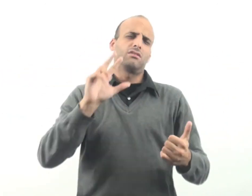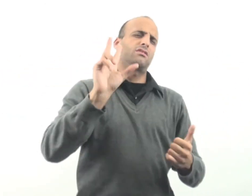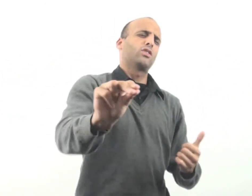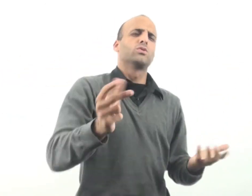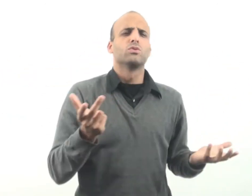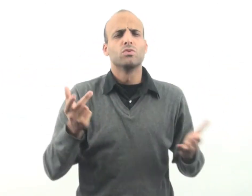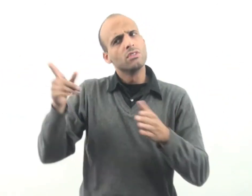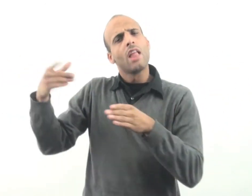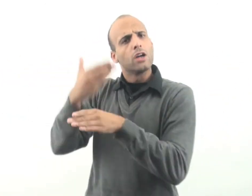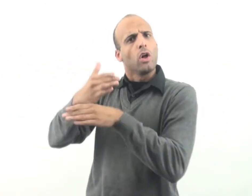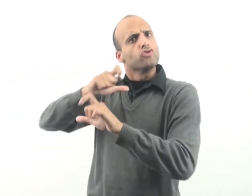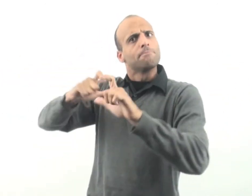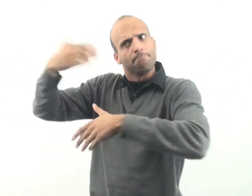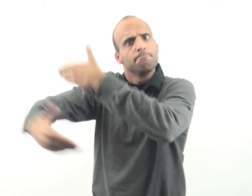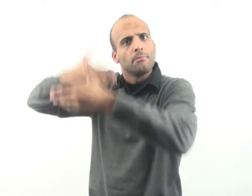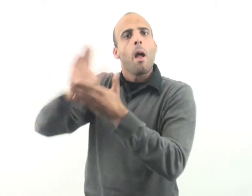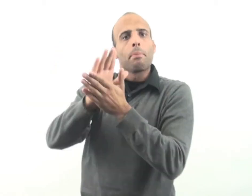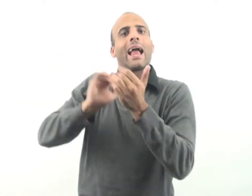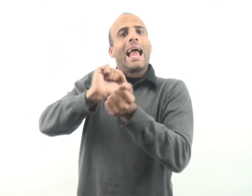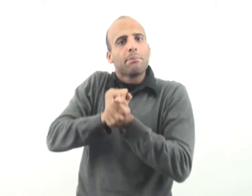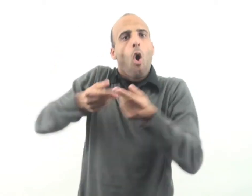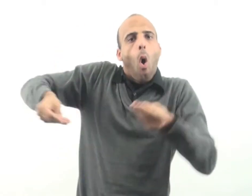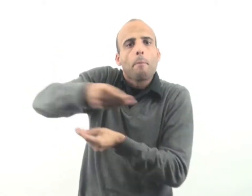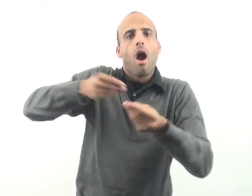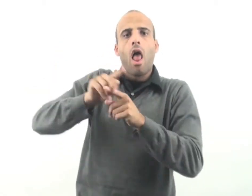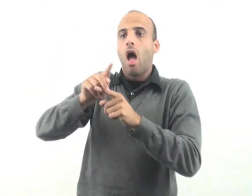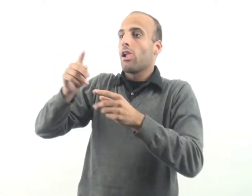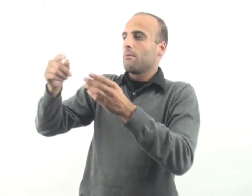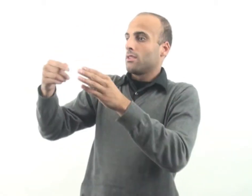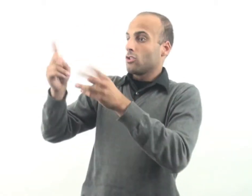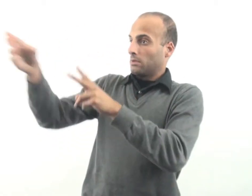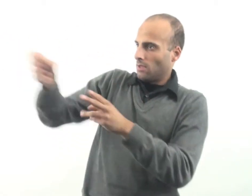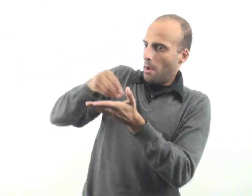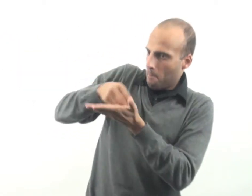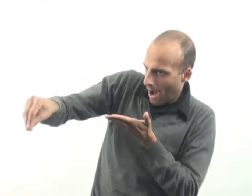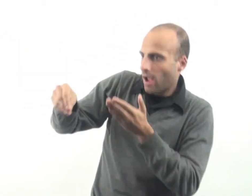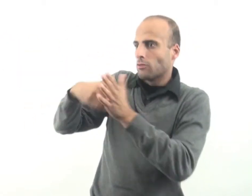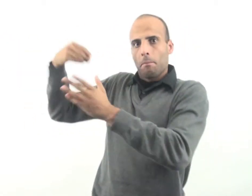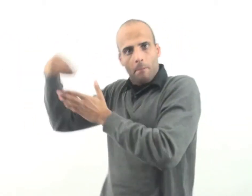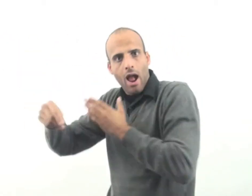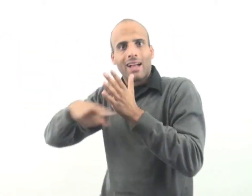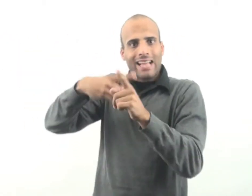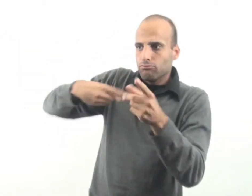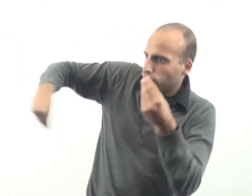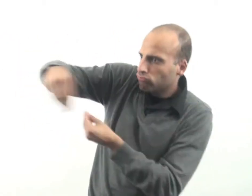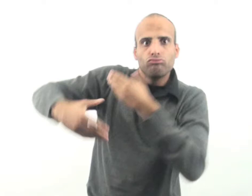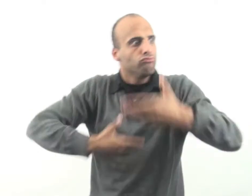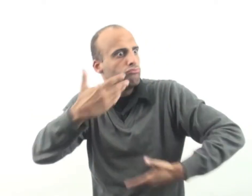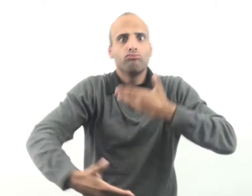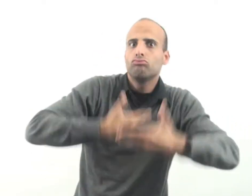bound to suffer. Depression. We need to be involved in the economy, earning money, paying taxes. This is what we want, being